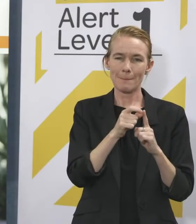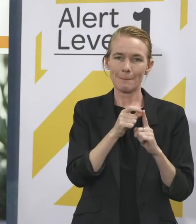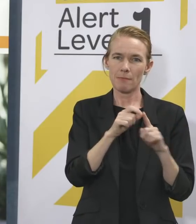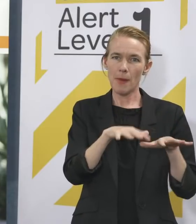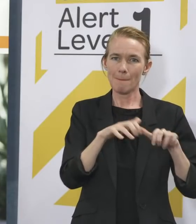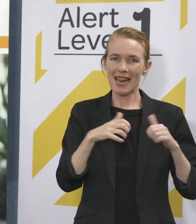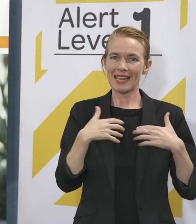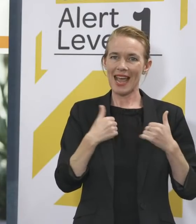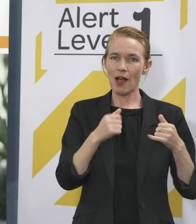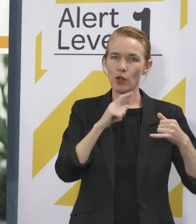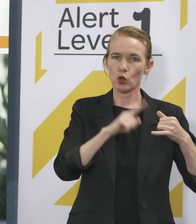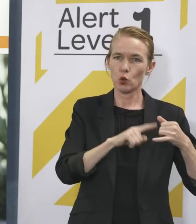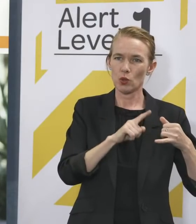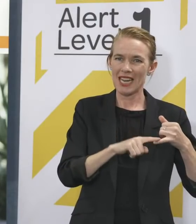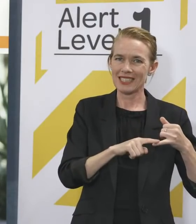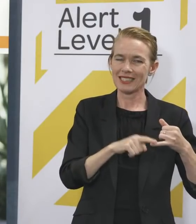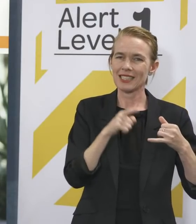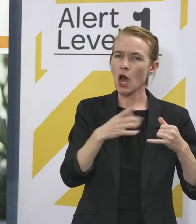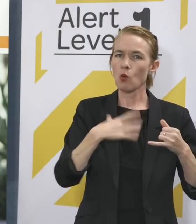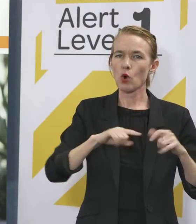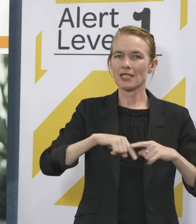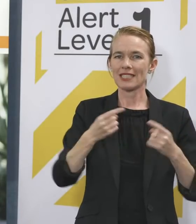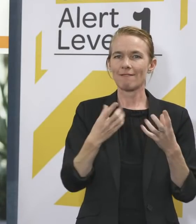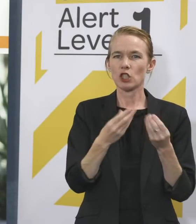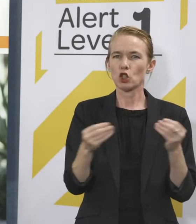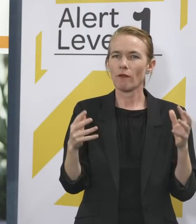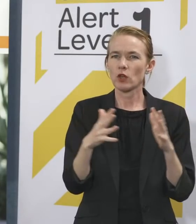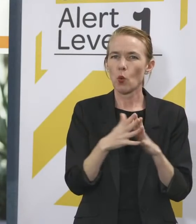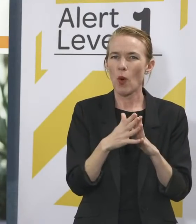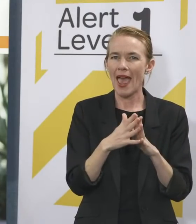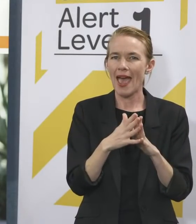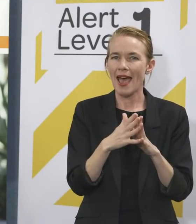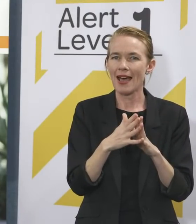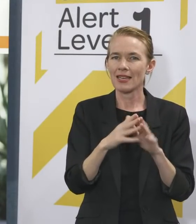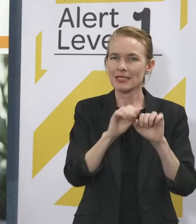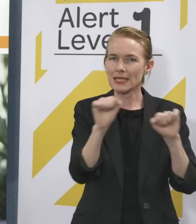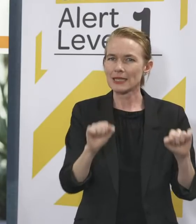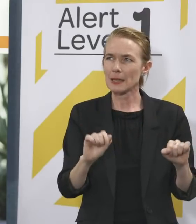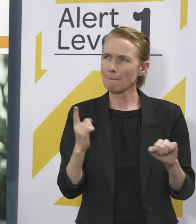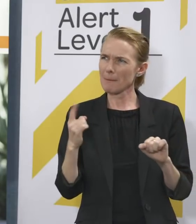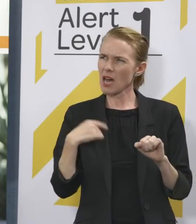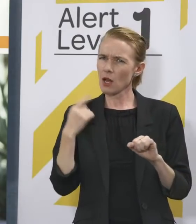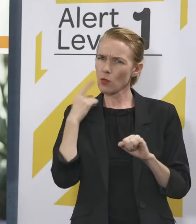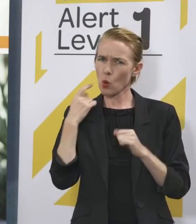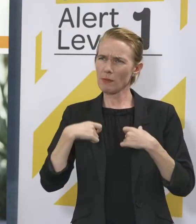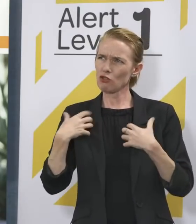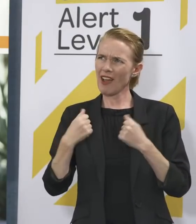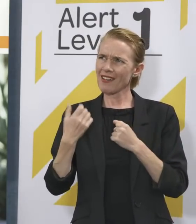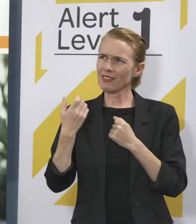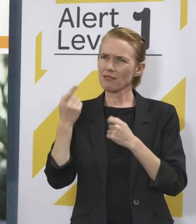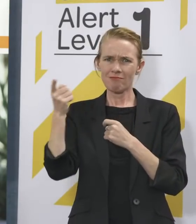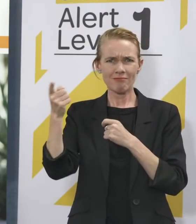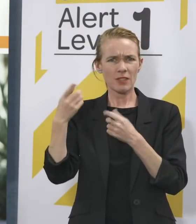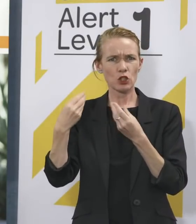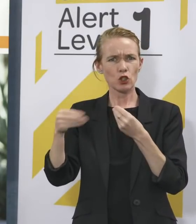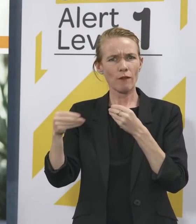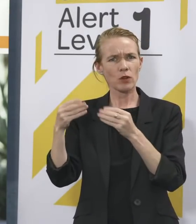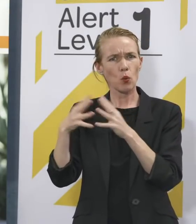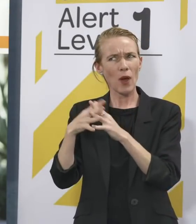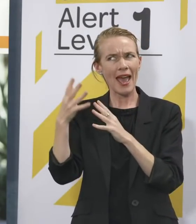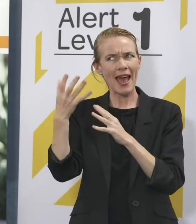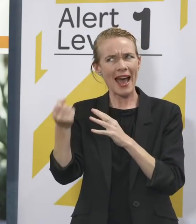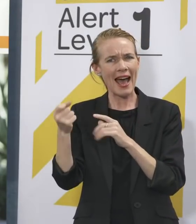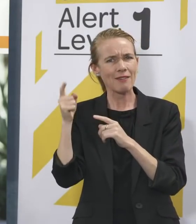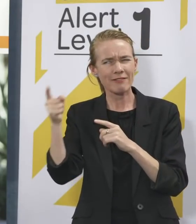Why does the software you speak about, why doesn't that fill that need? In fact, it does. Why did the report say